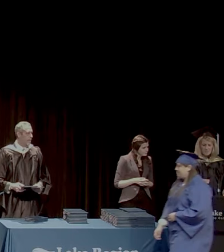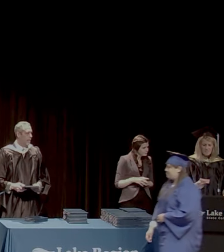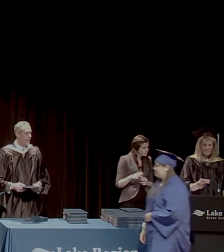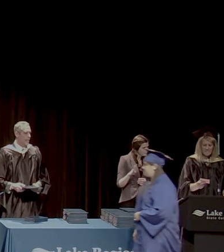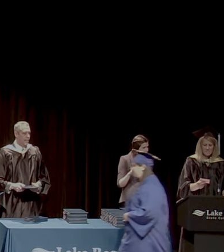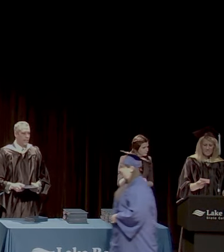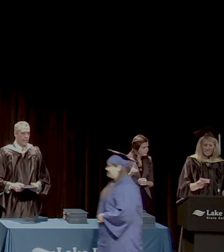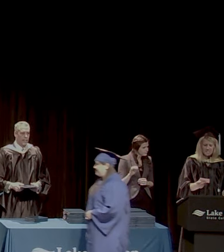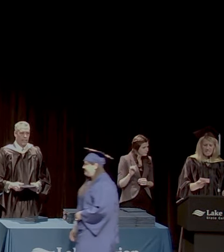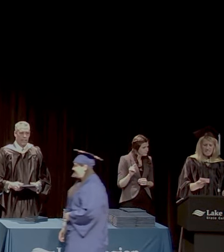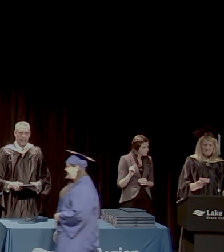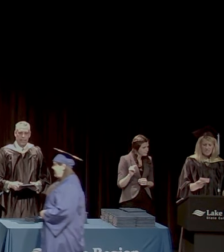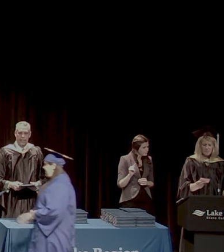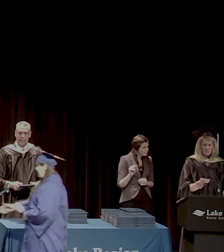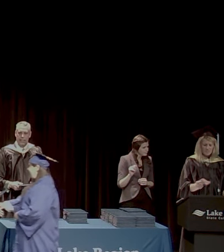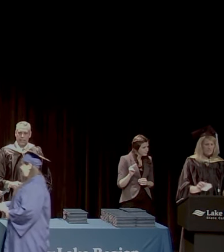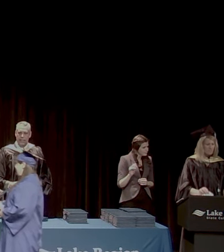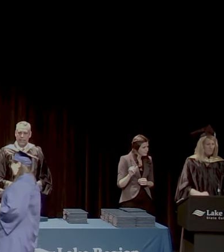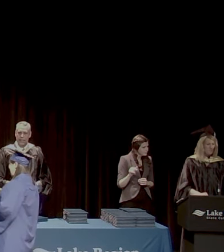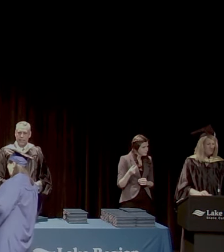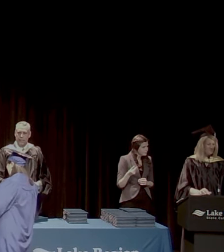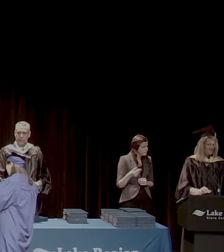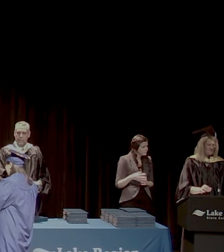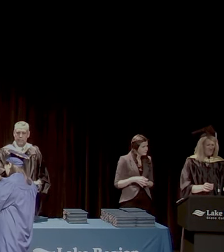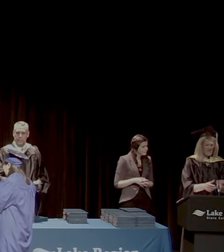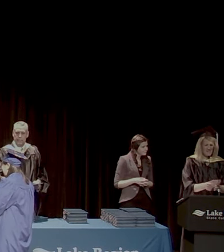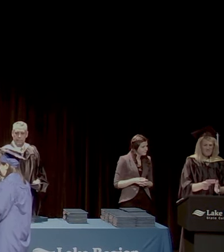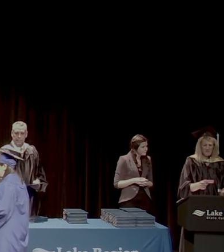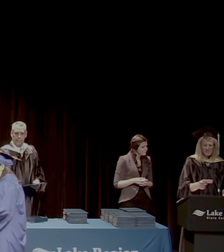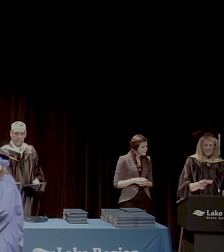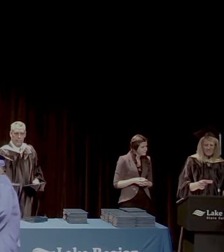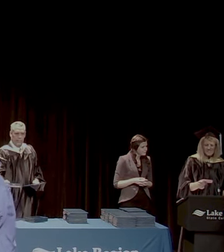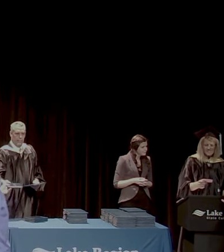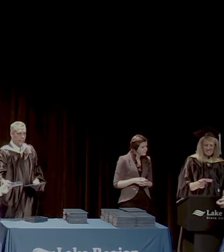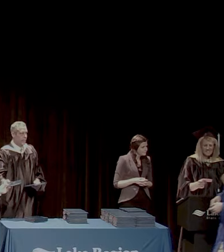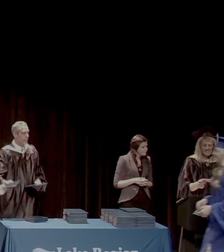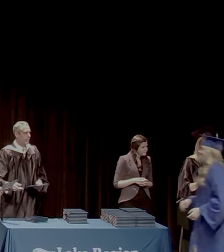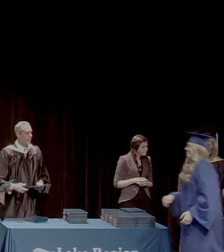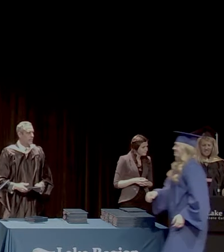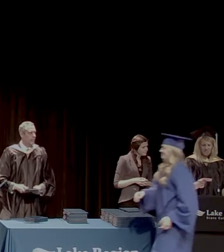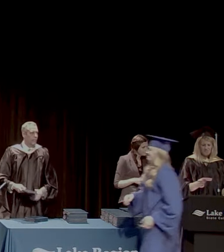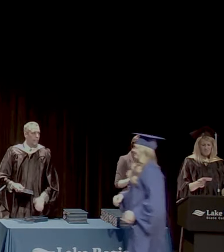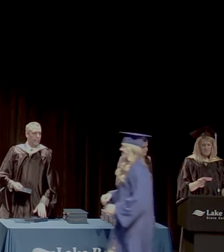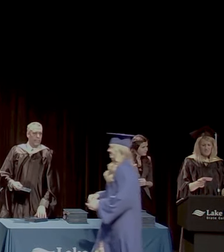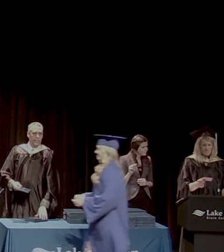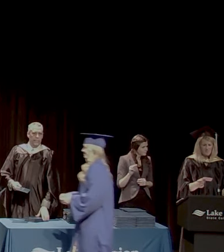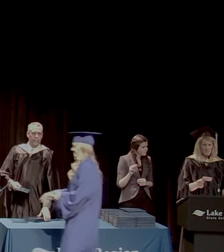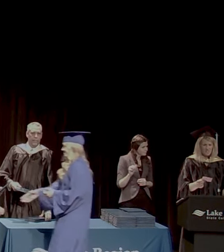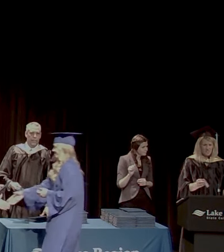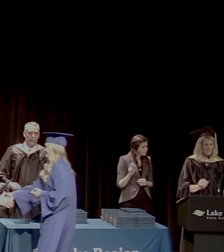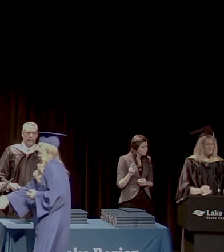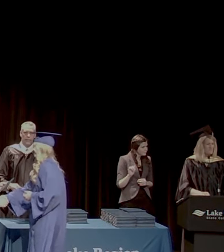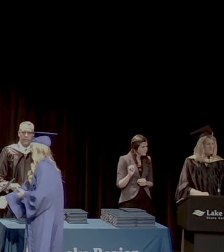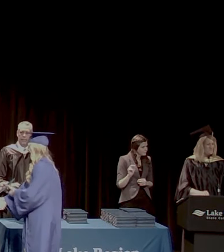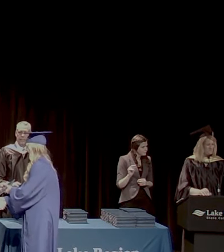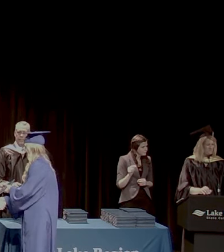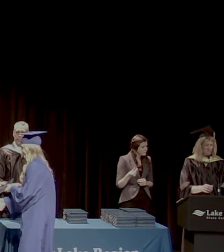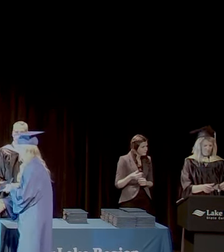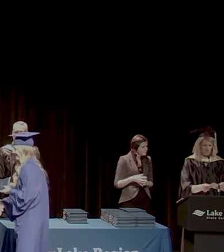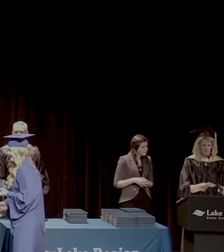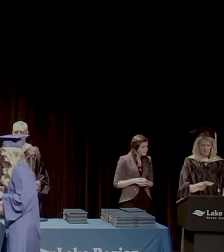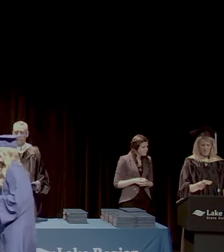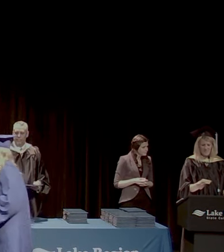Brittany German, Associate in Science, Liberal Arts. Maren Gullickson, Associate in Arts, Business Administration.